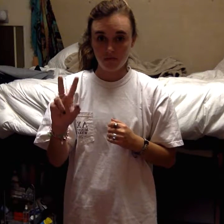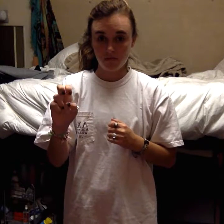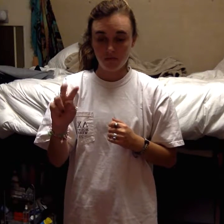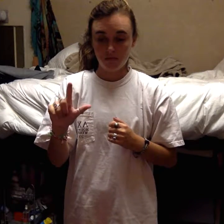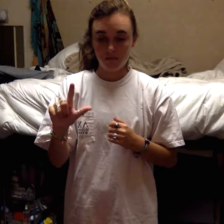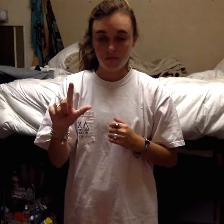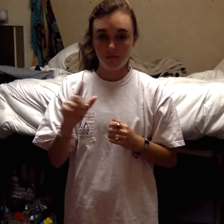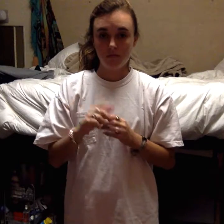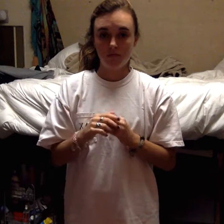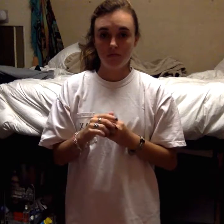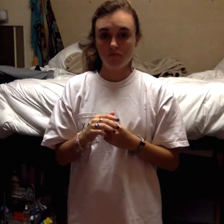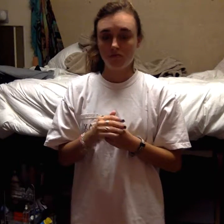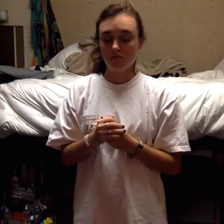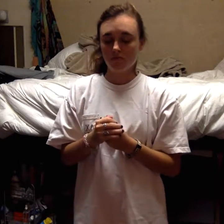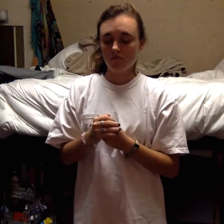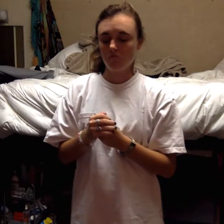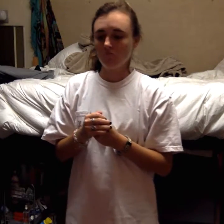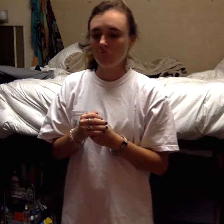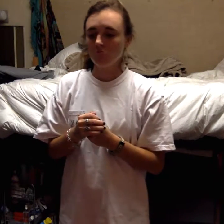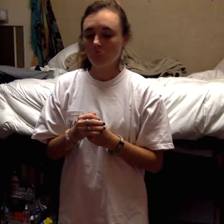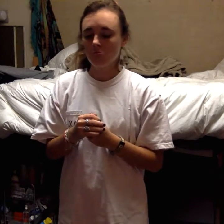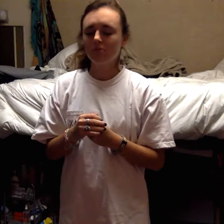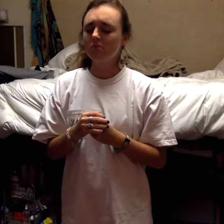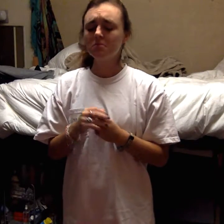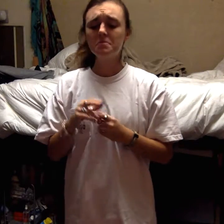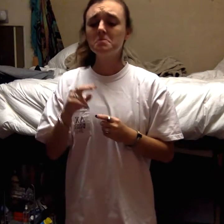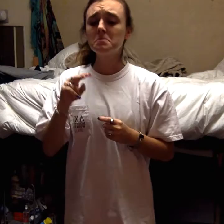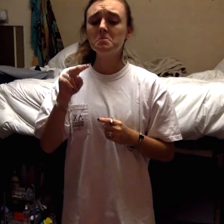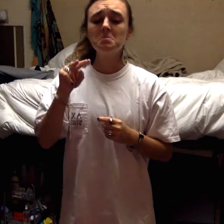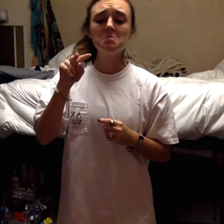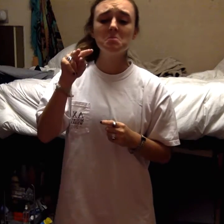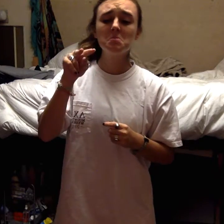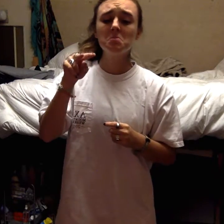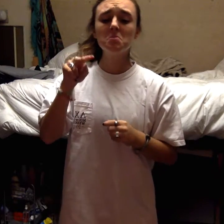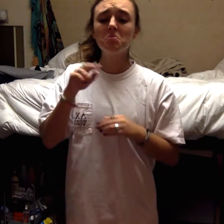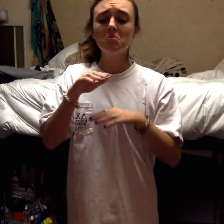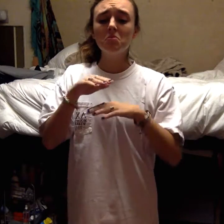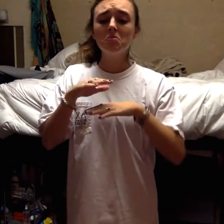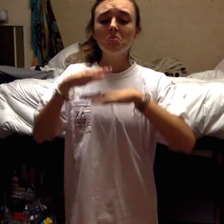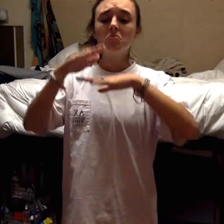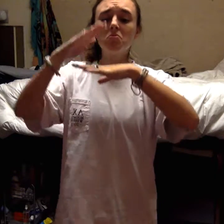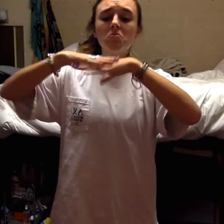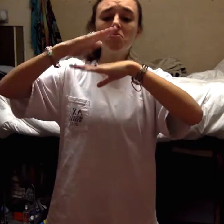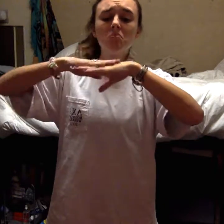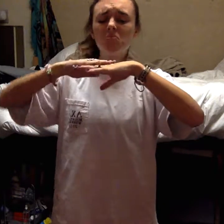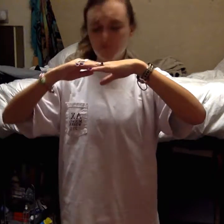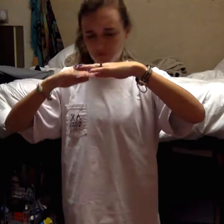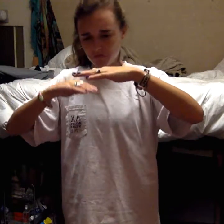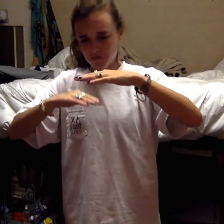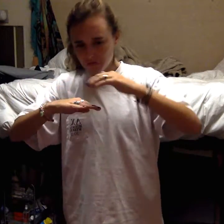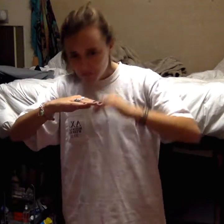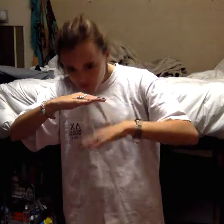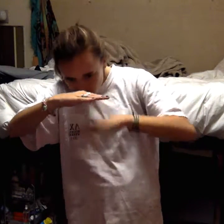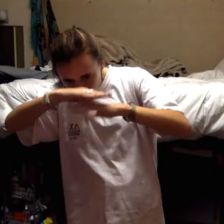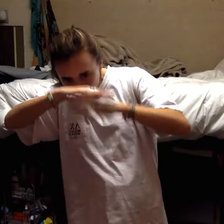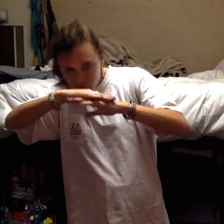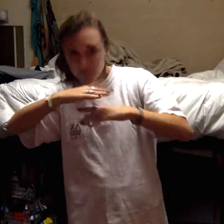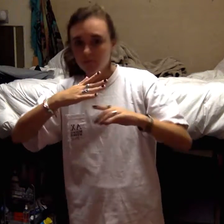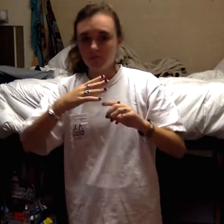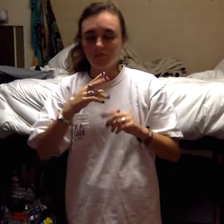see the top or the bottom. So when we begin to work with bringing them into a vanishing point and showing the depth,